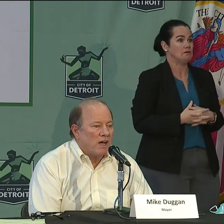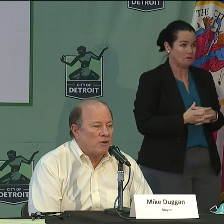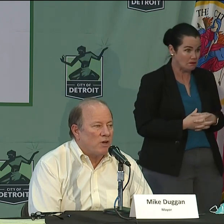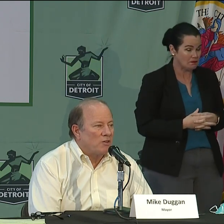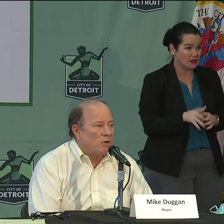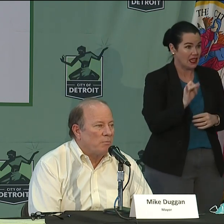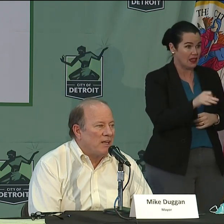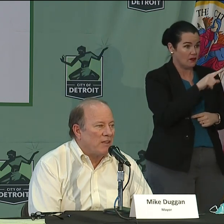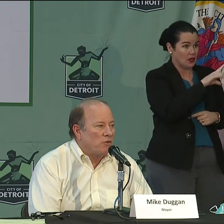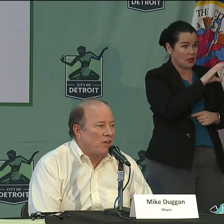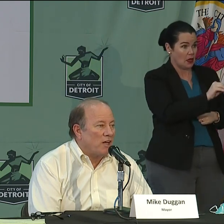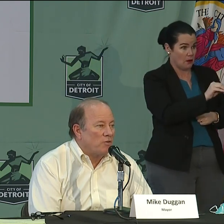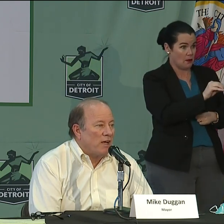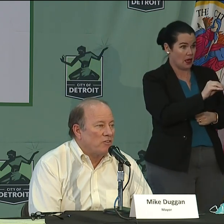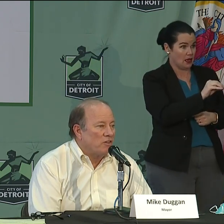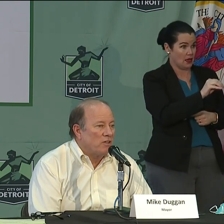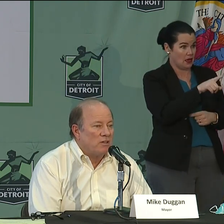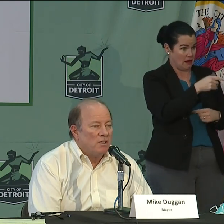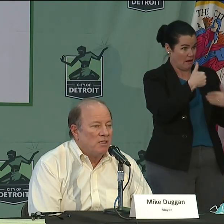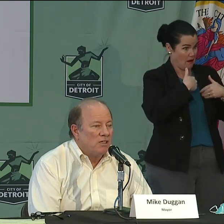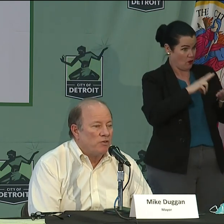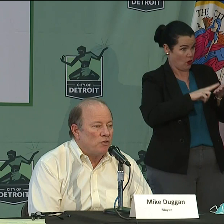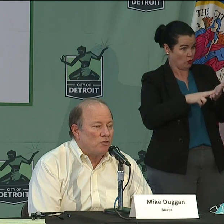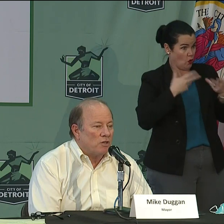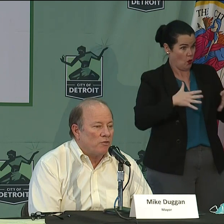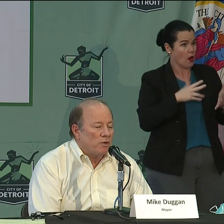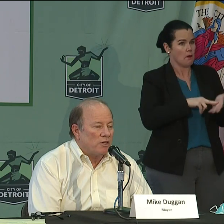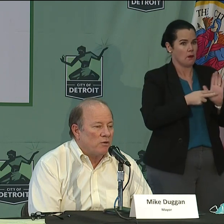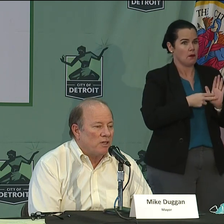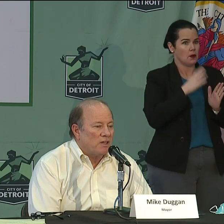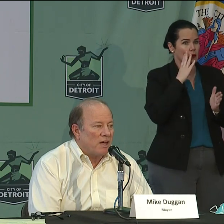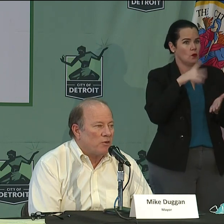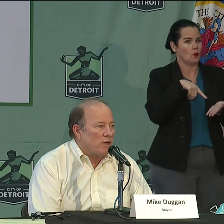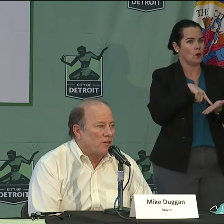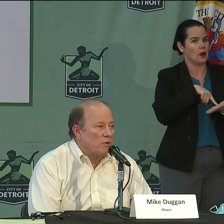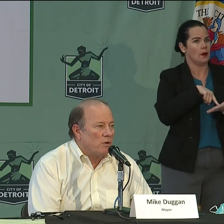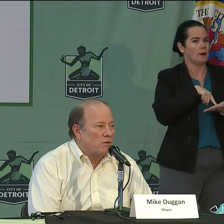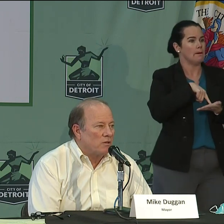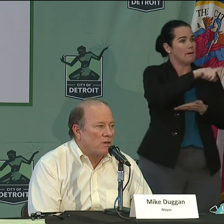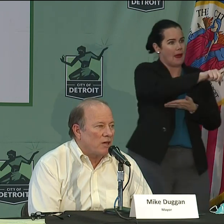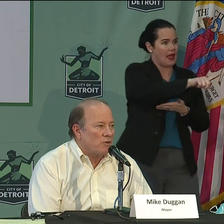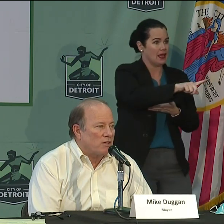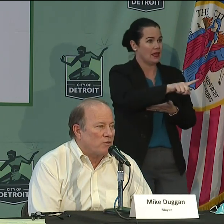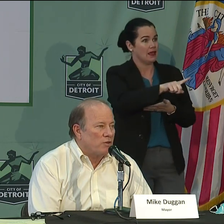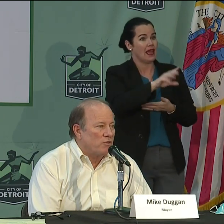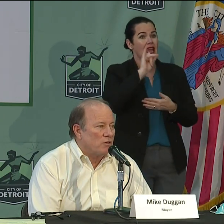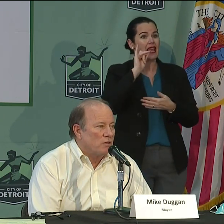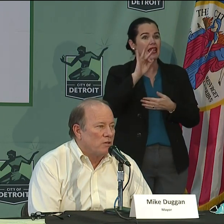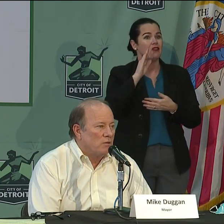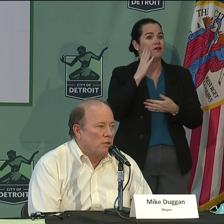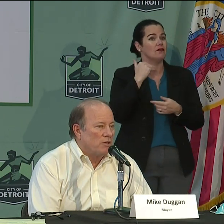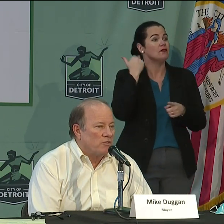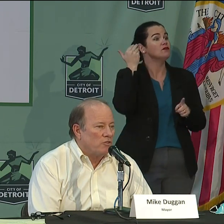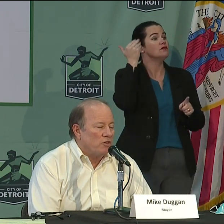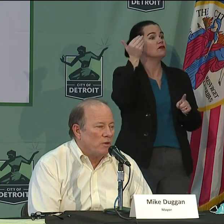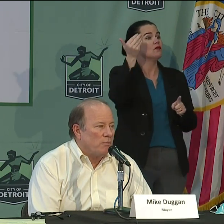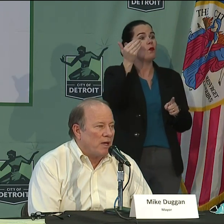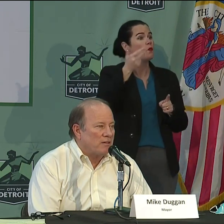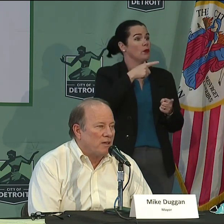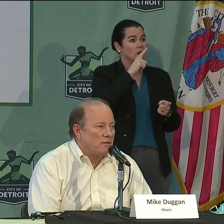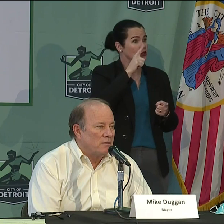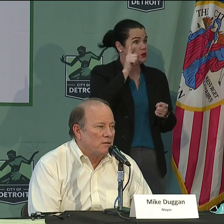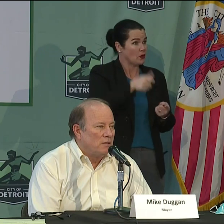have a contract will get paid on those contracts, and in the future, if we don't need the contracts, we won't contract in the future. But there's